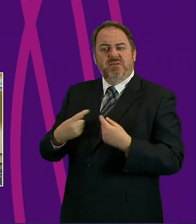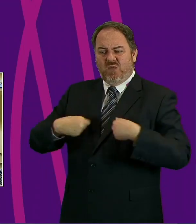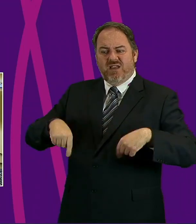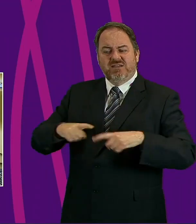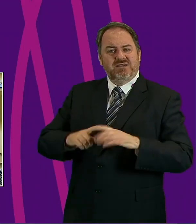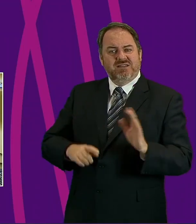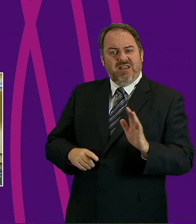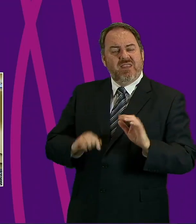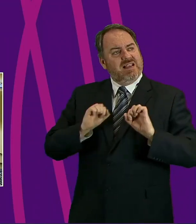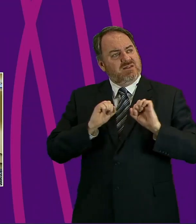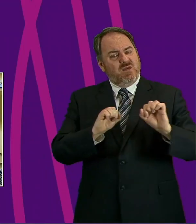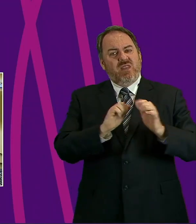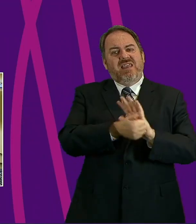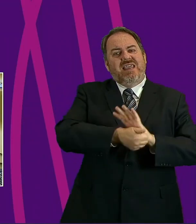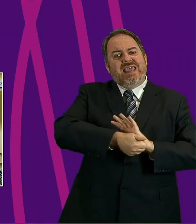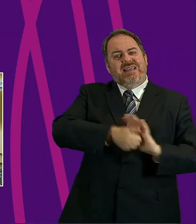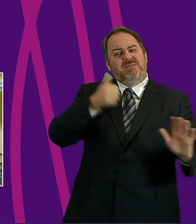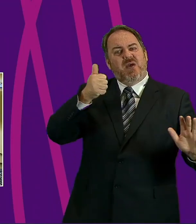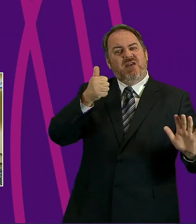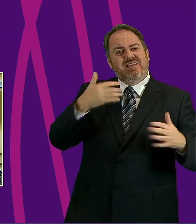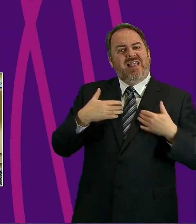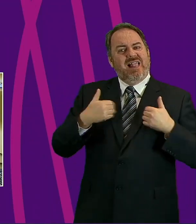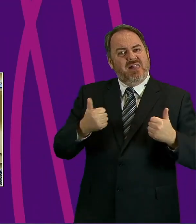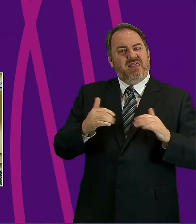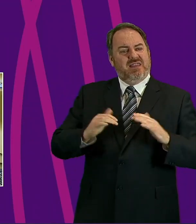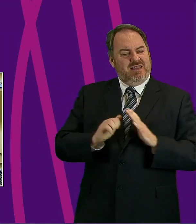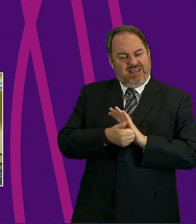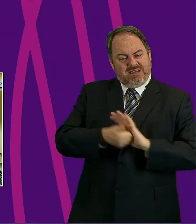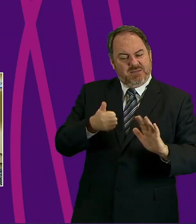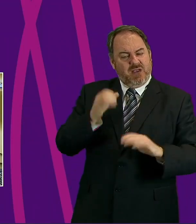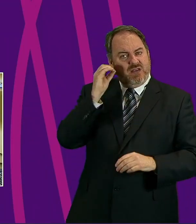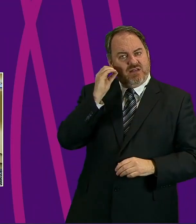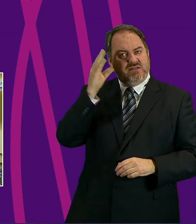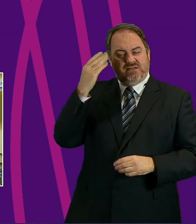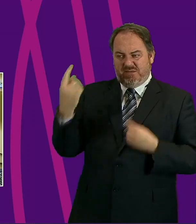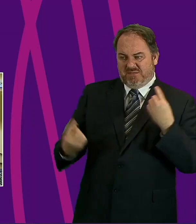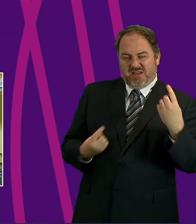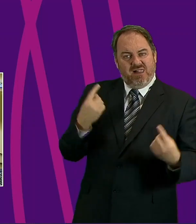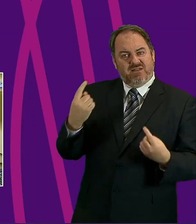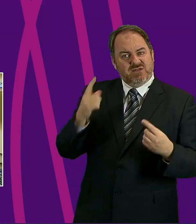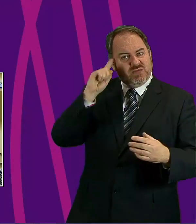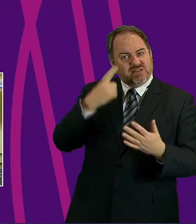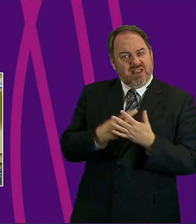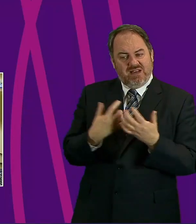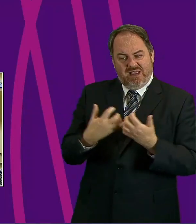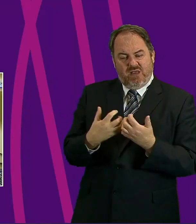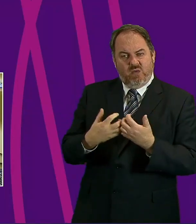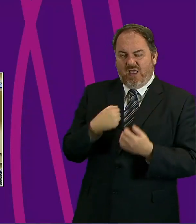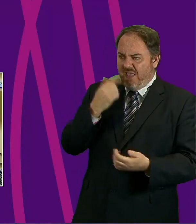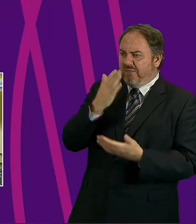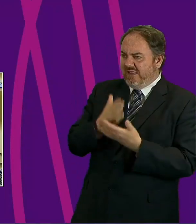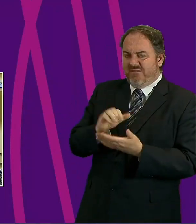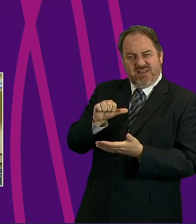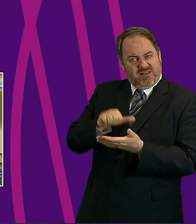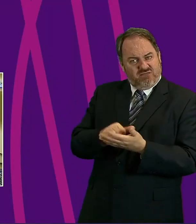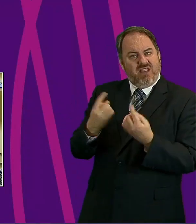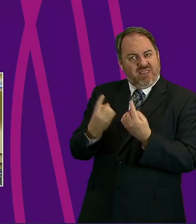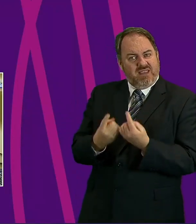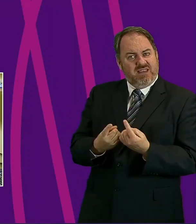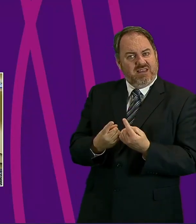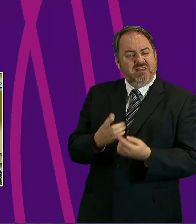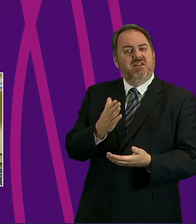people used to dealing with these situations to do. And I have confidence in how they did that. I can tell the